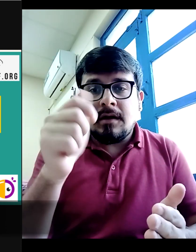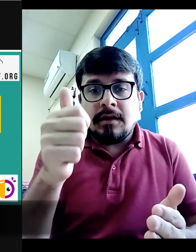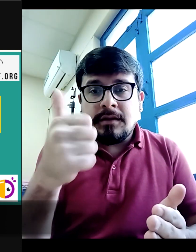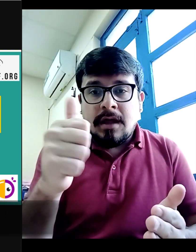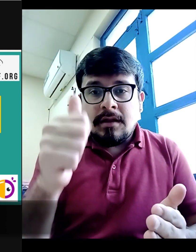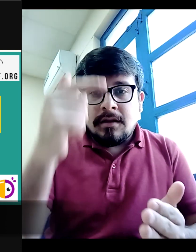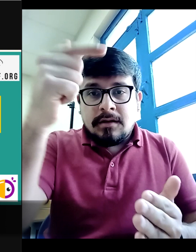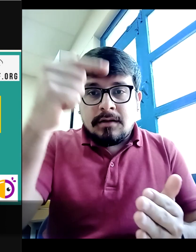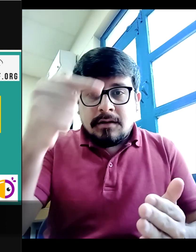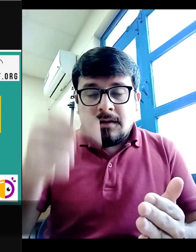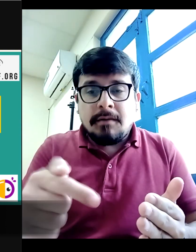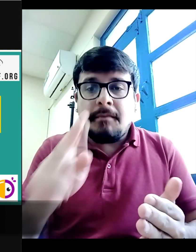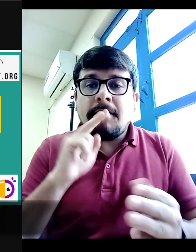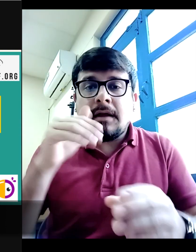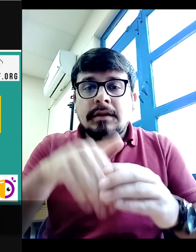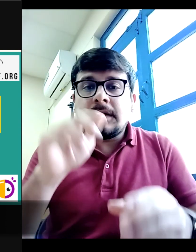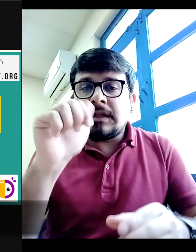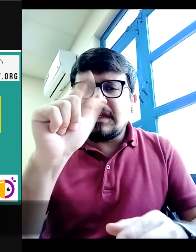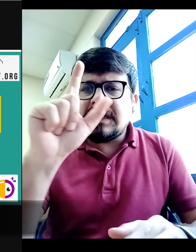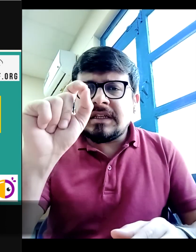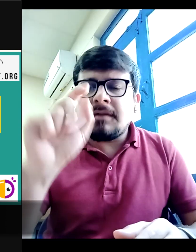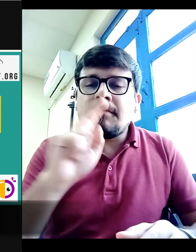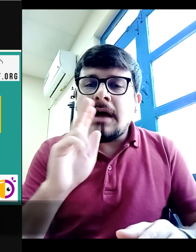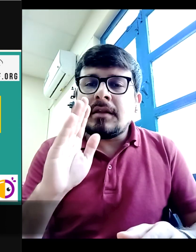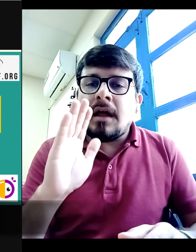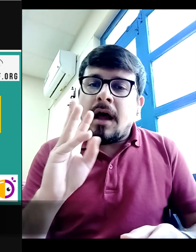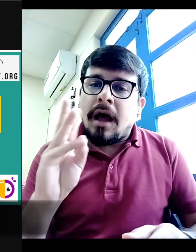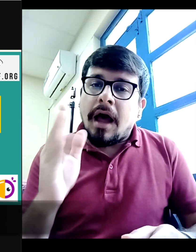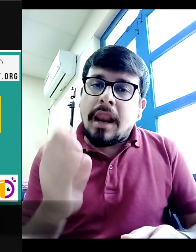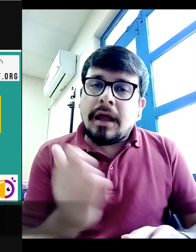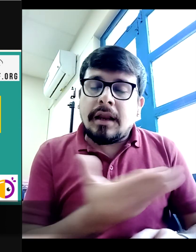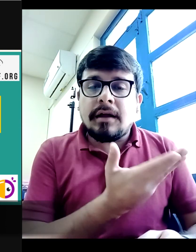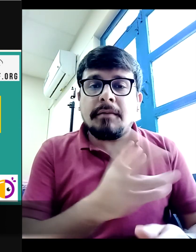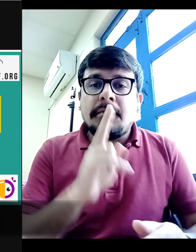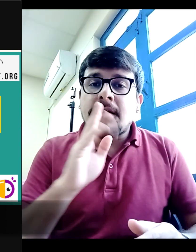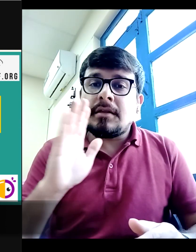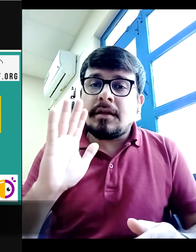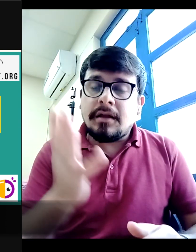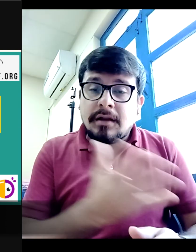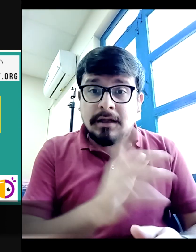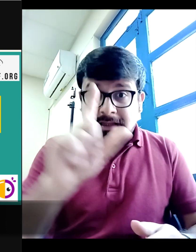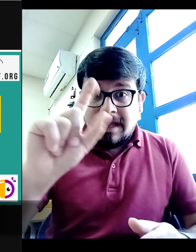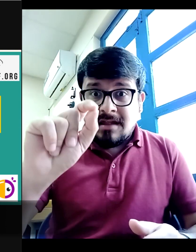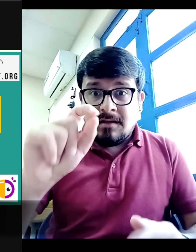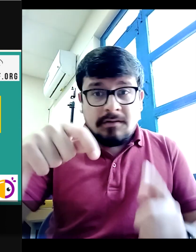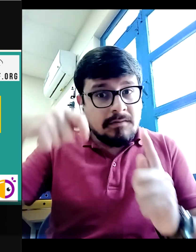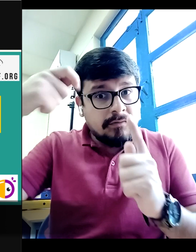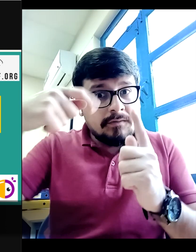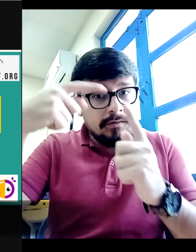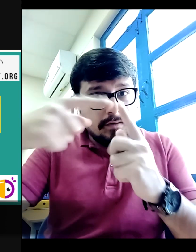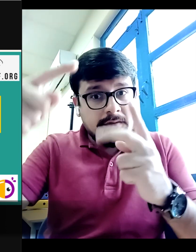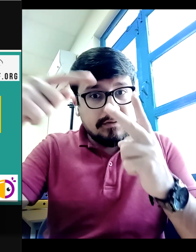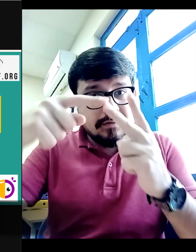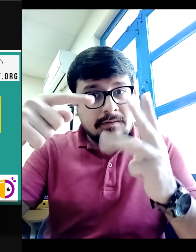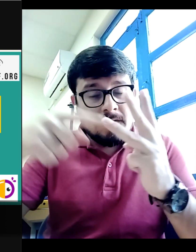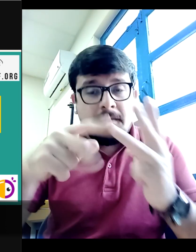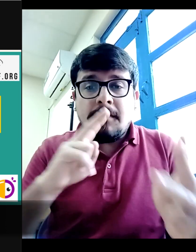new. At the end of this course, you will learn how you can design your own